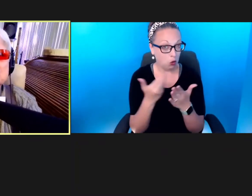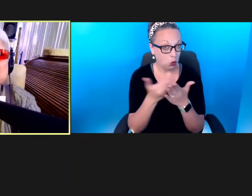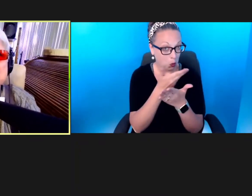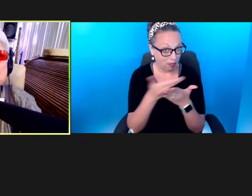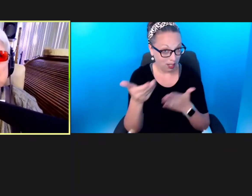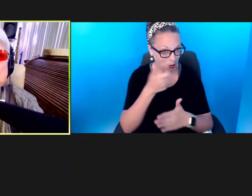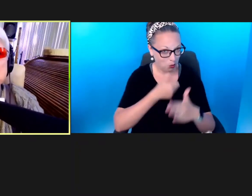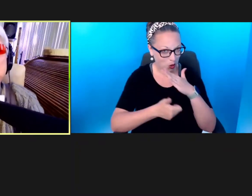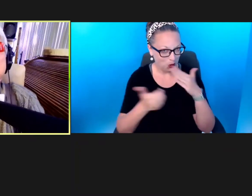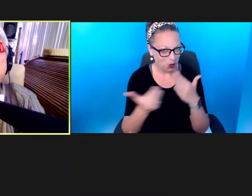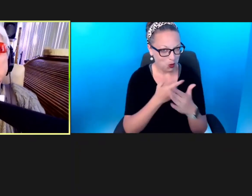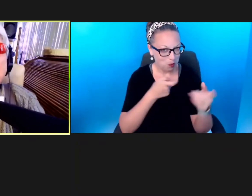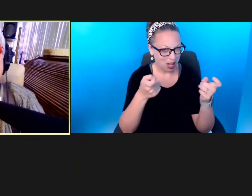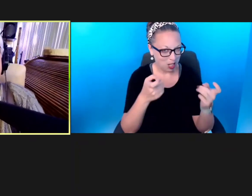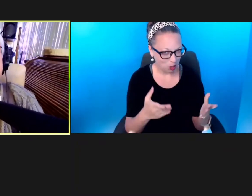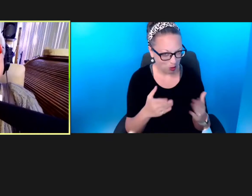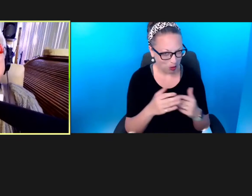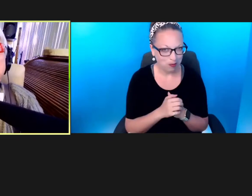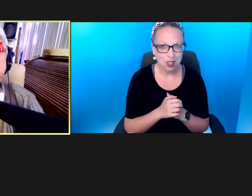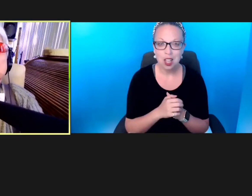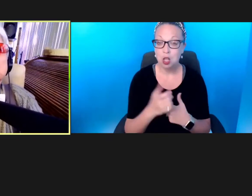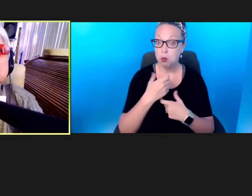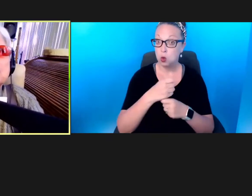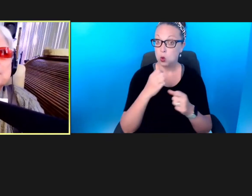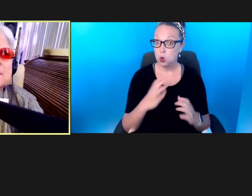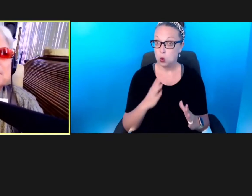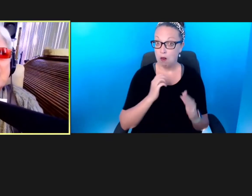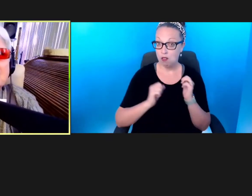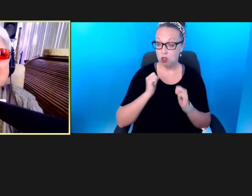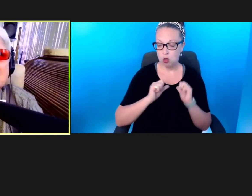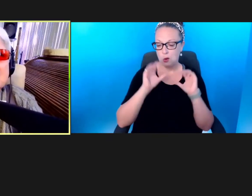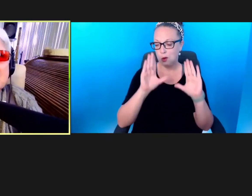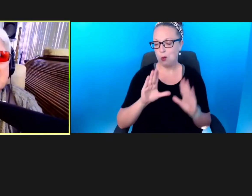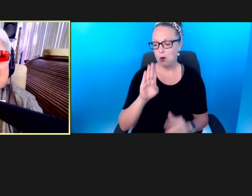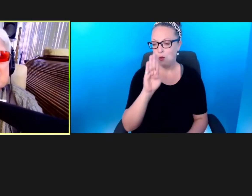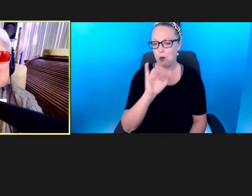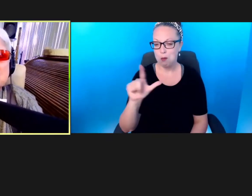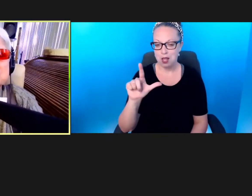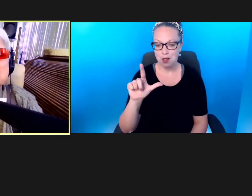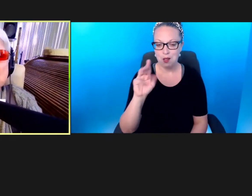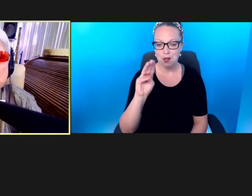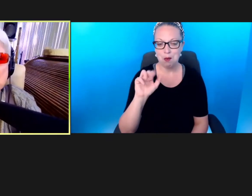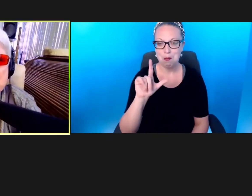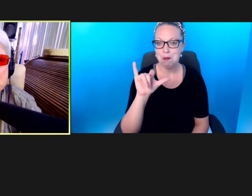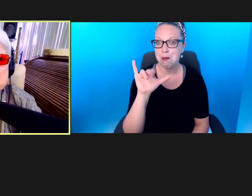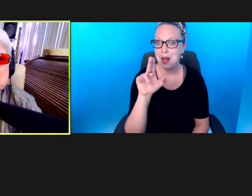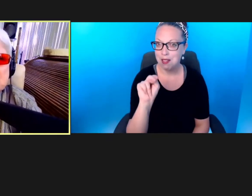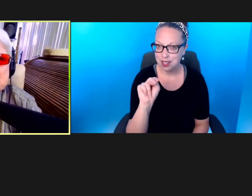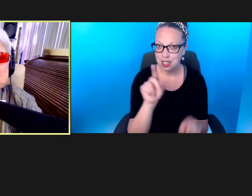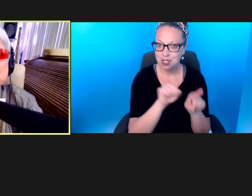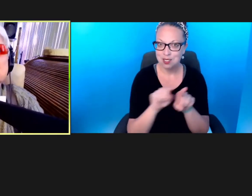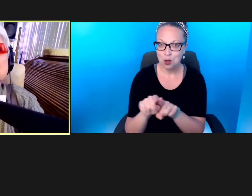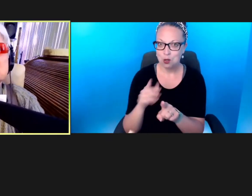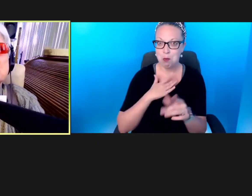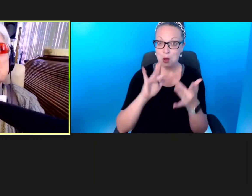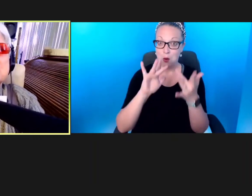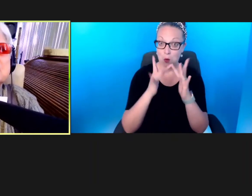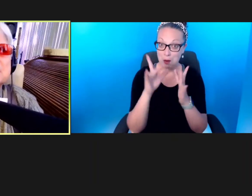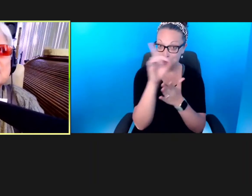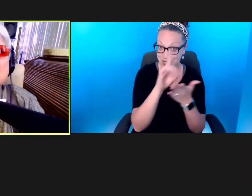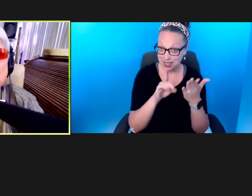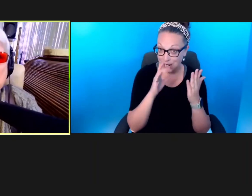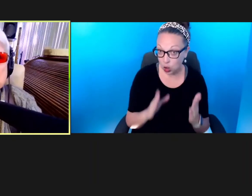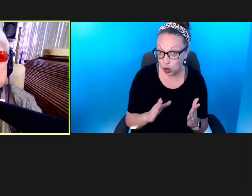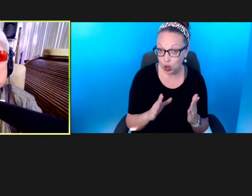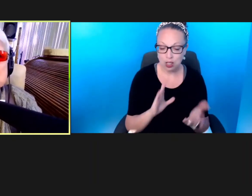The producer of the show, the impeccable Bill Mallon, is also my webmaster and has